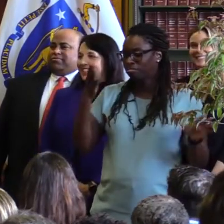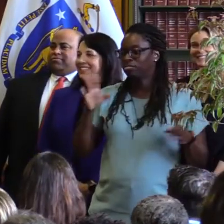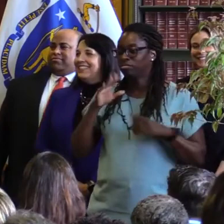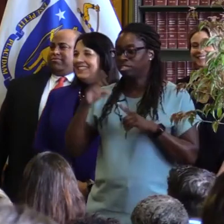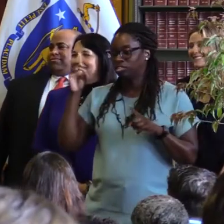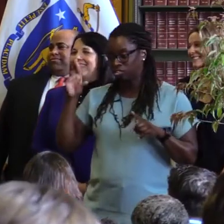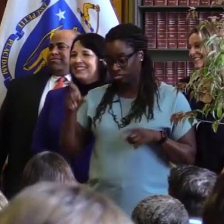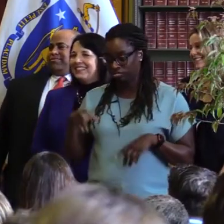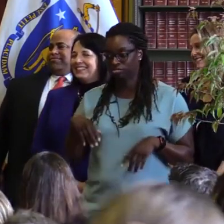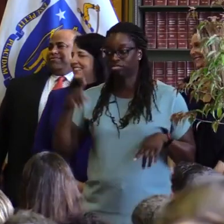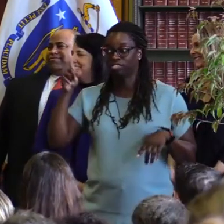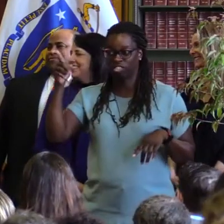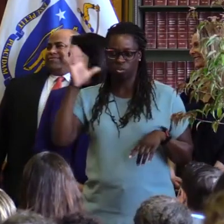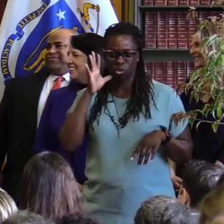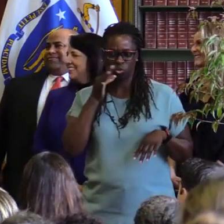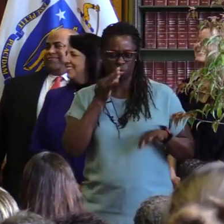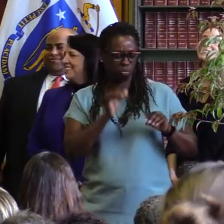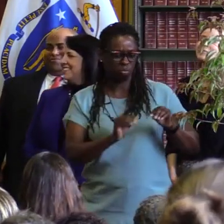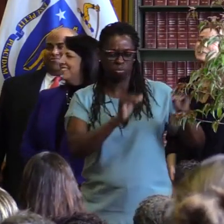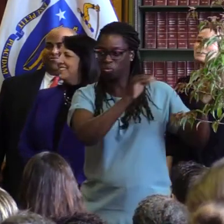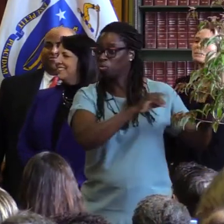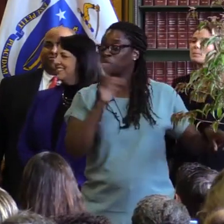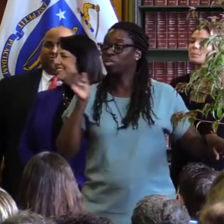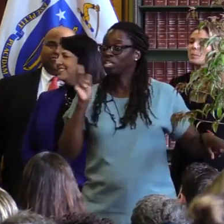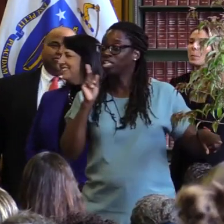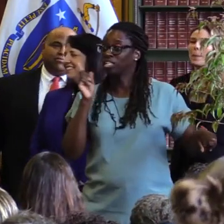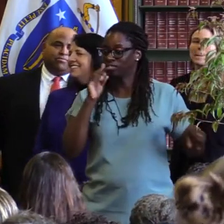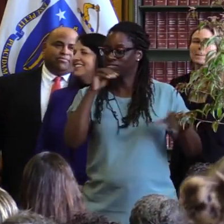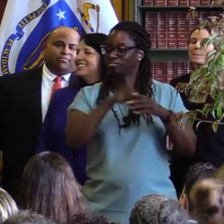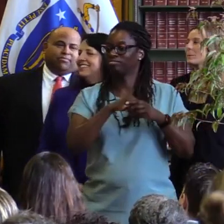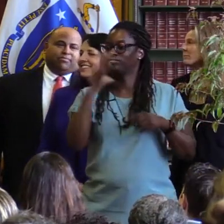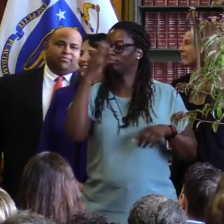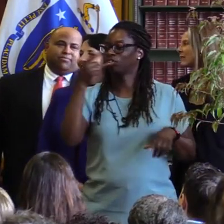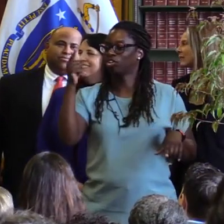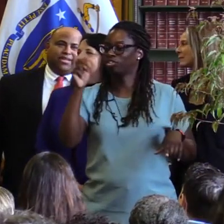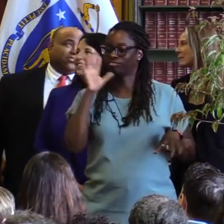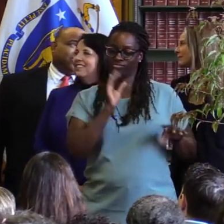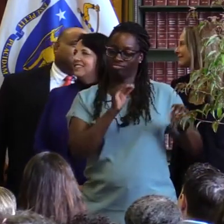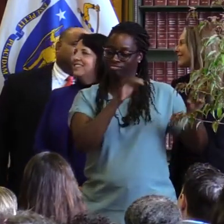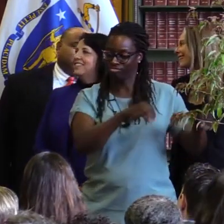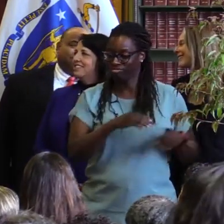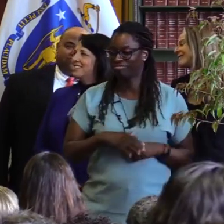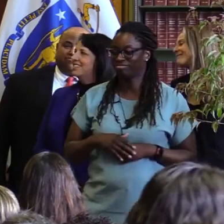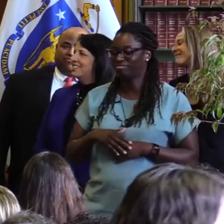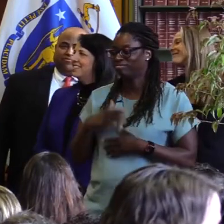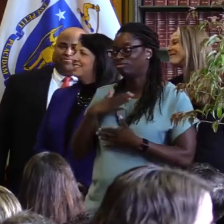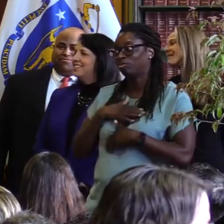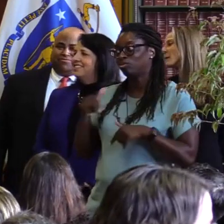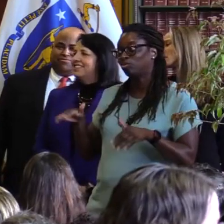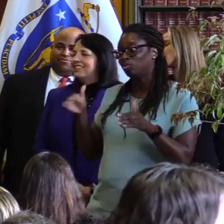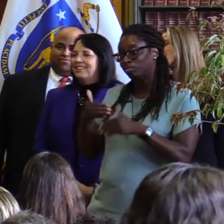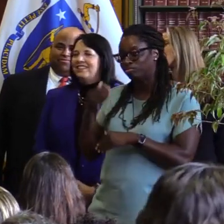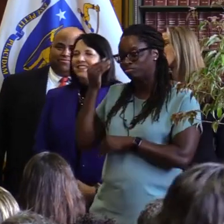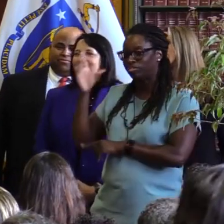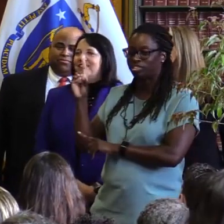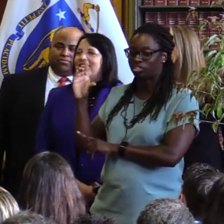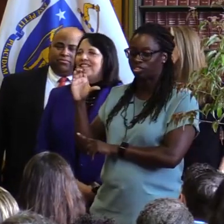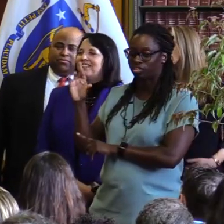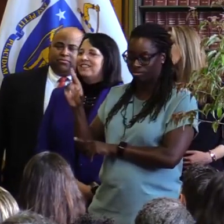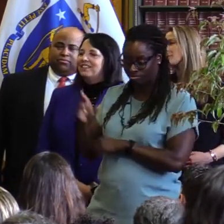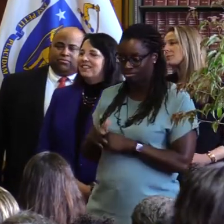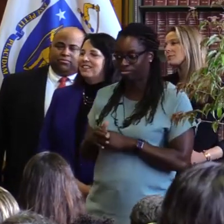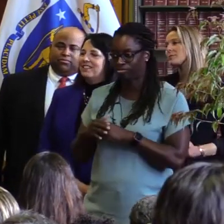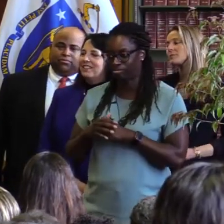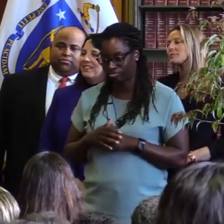planted, which is beautiful. But we appreciate not only this room, but also the presence of the trees. So, you